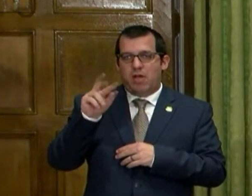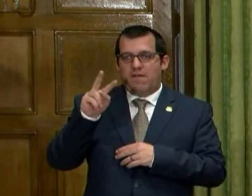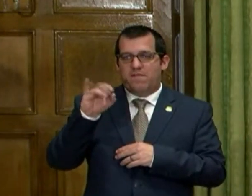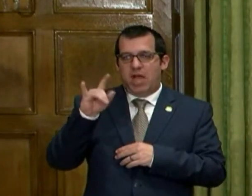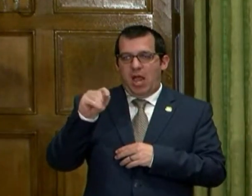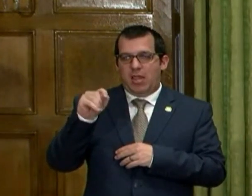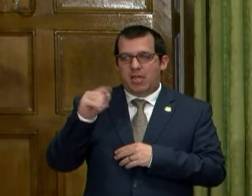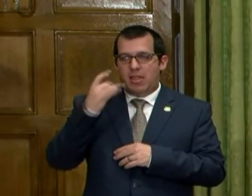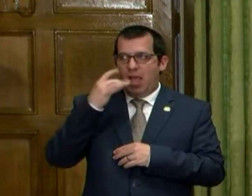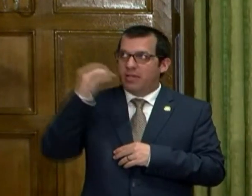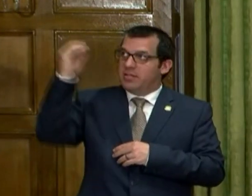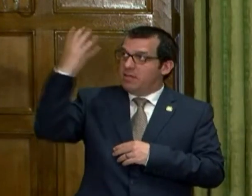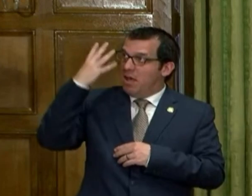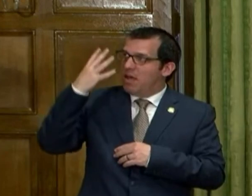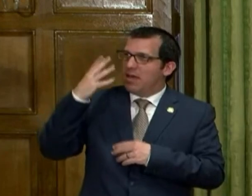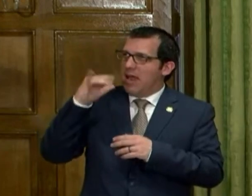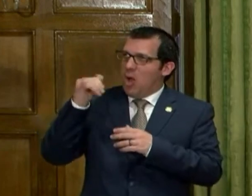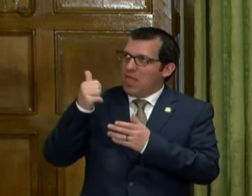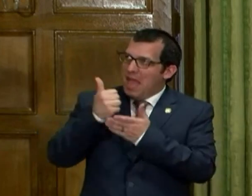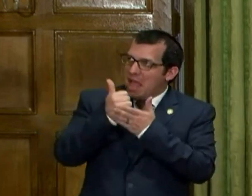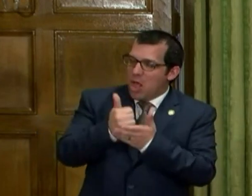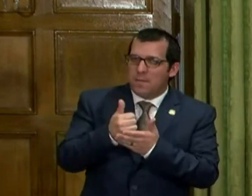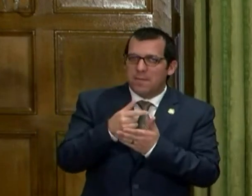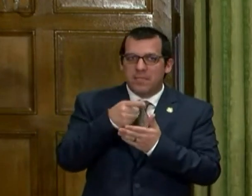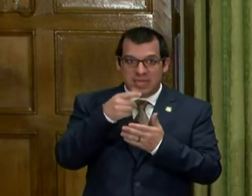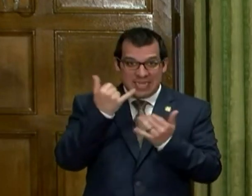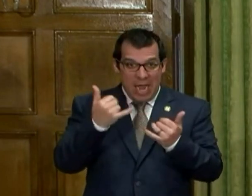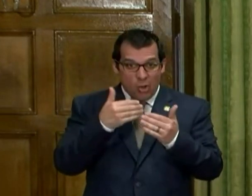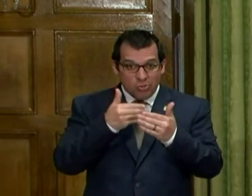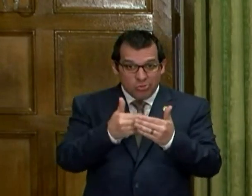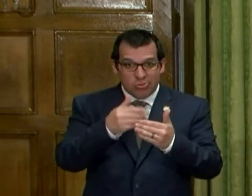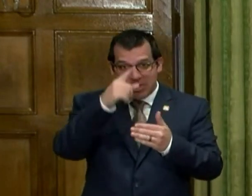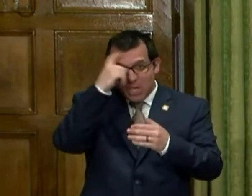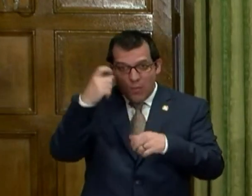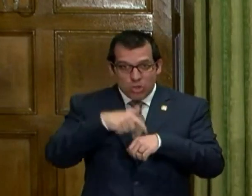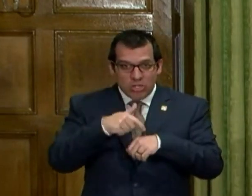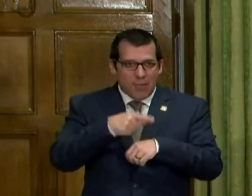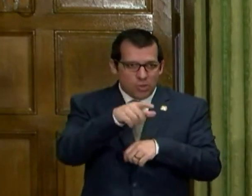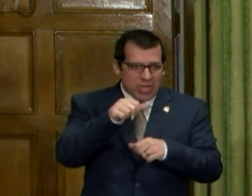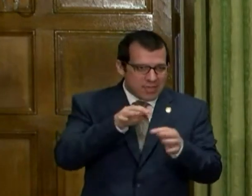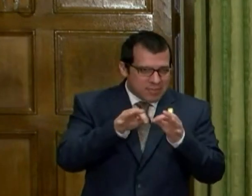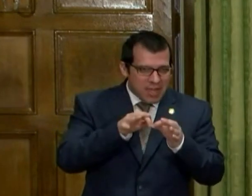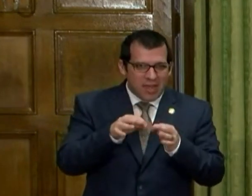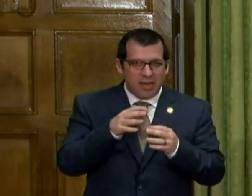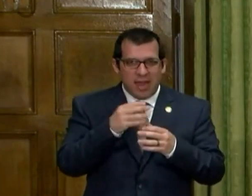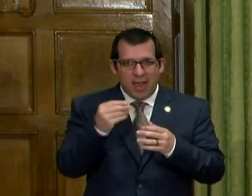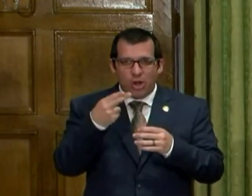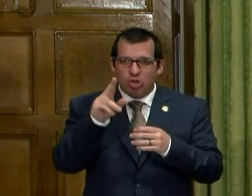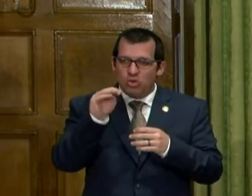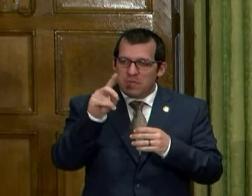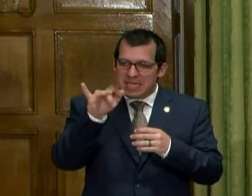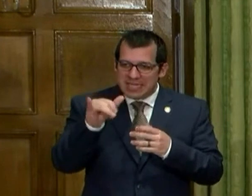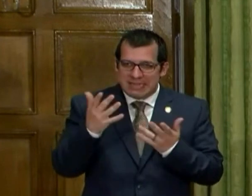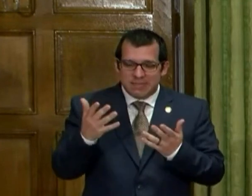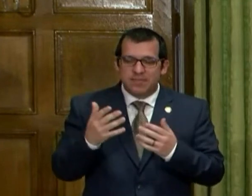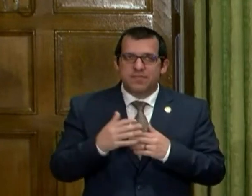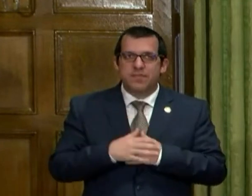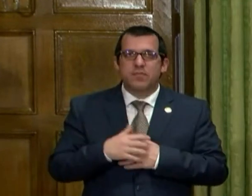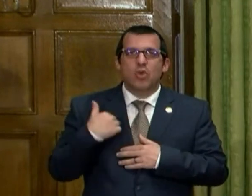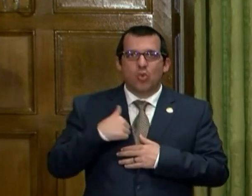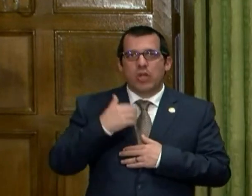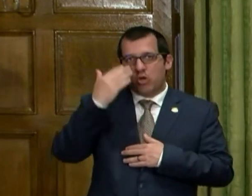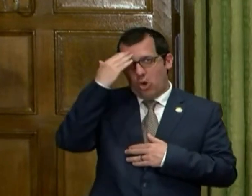heading into the summer months. Could you expand on that a little bit, and the humidity and that? We know that ultraviolet